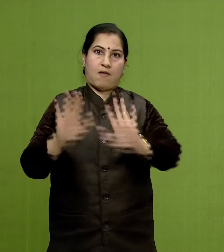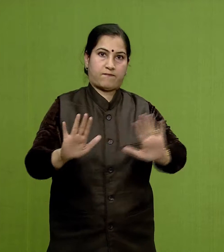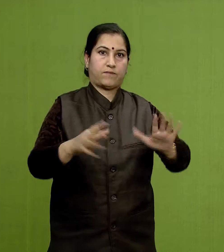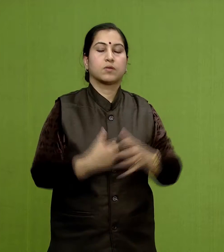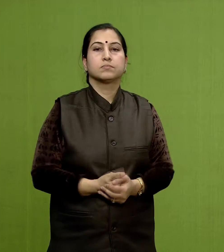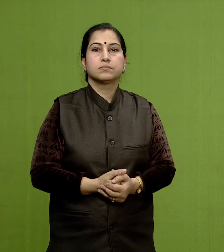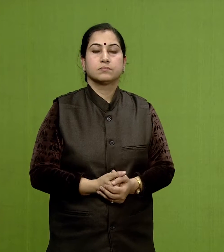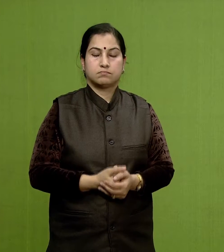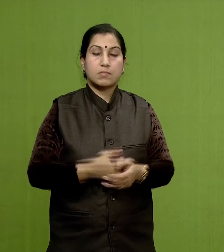For example,